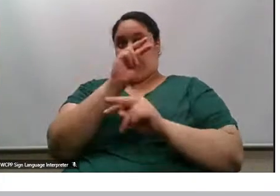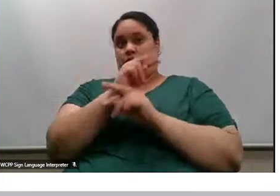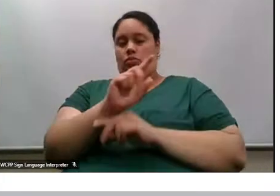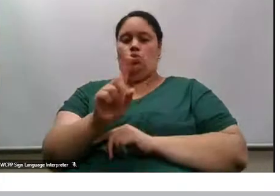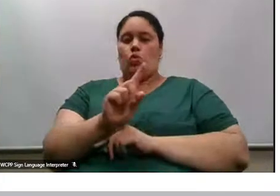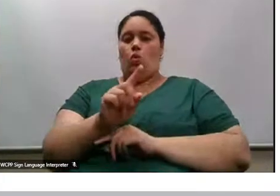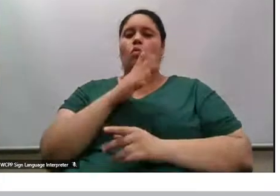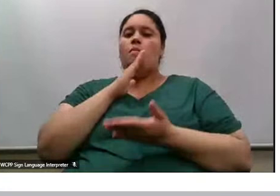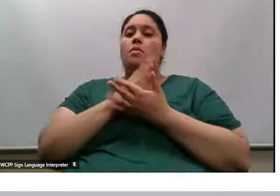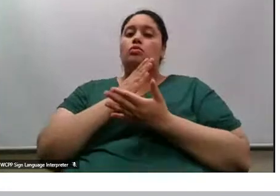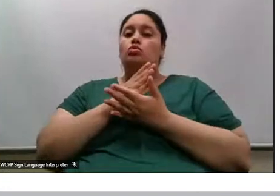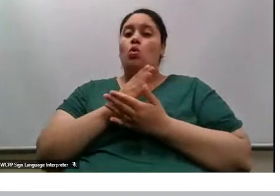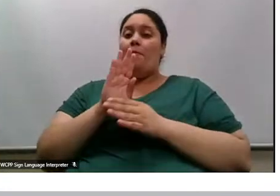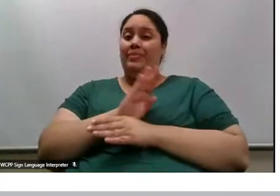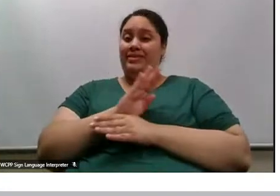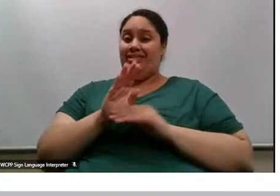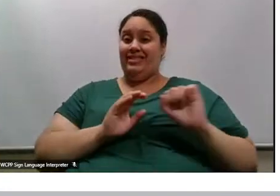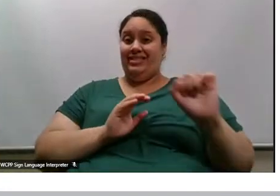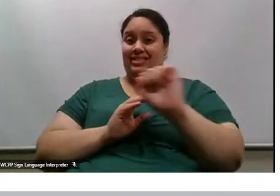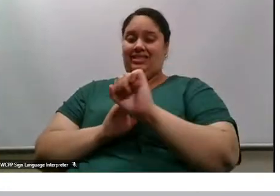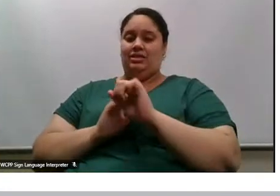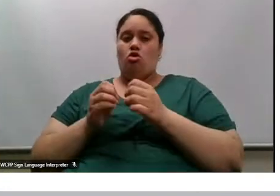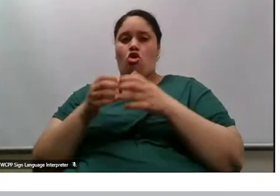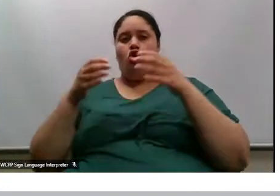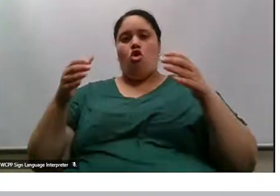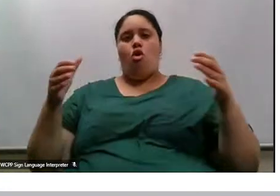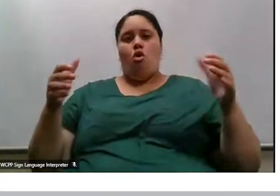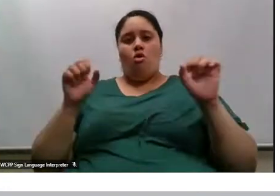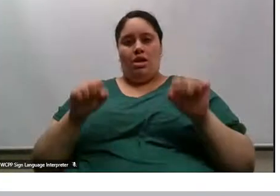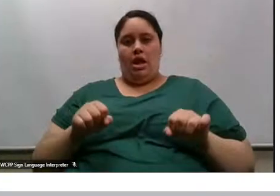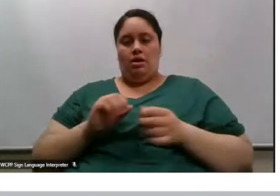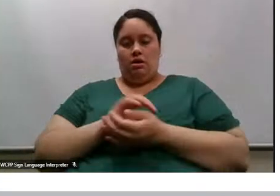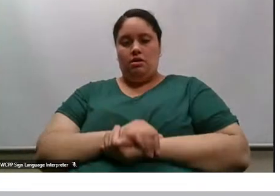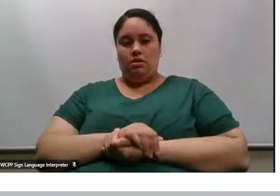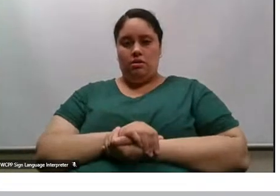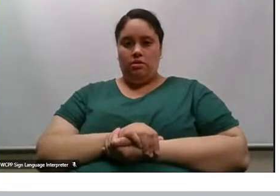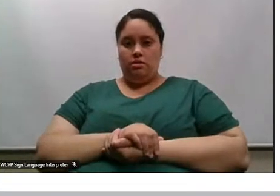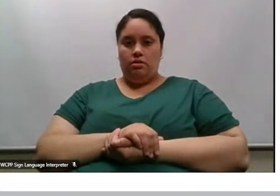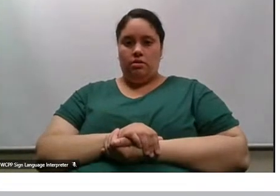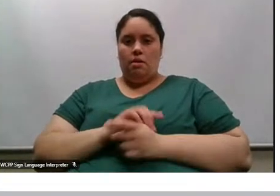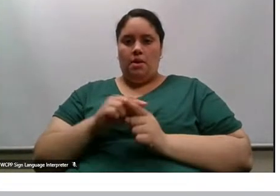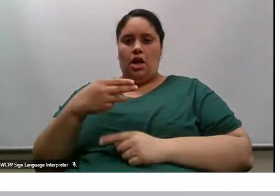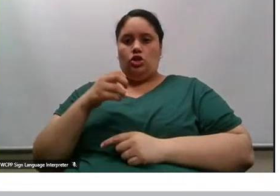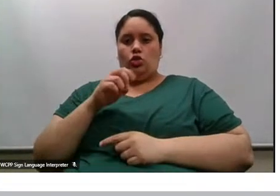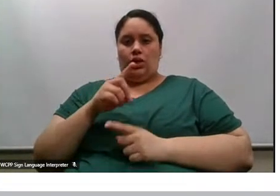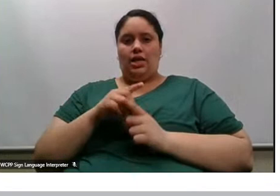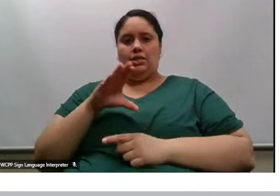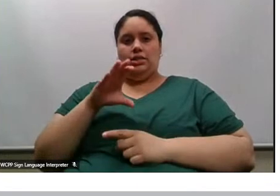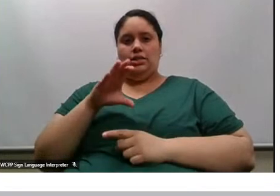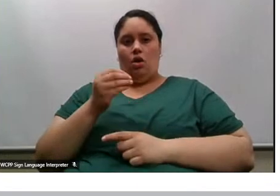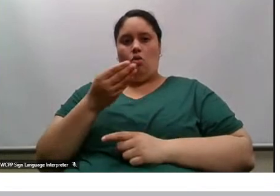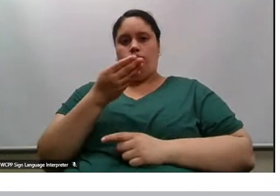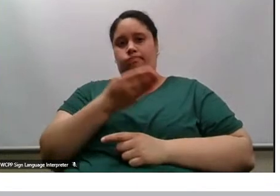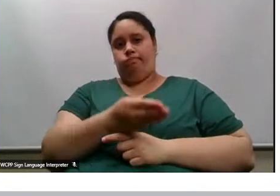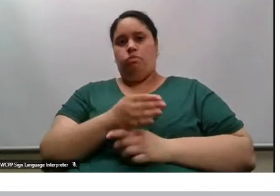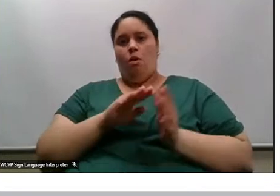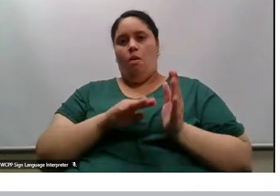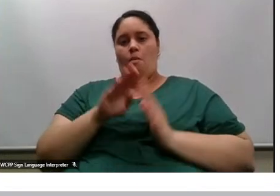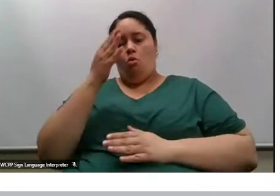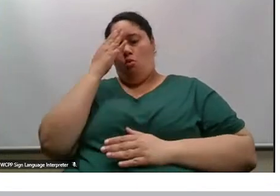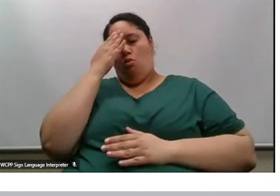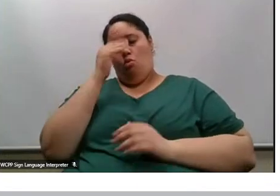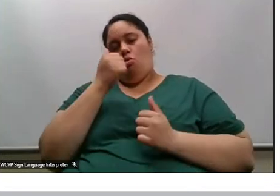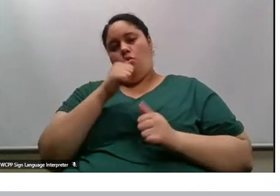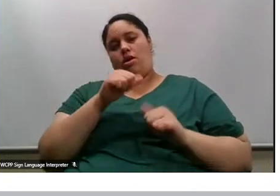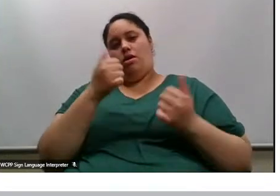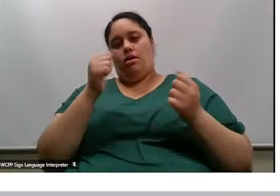ensure that businesses are able to thrive. But the HOD and the CEO is so much more eloquent